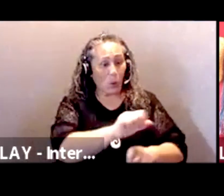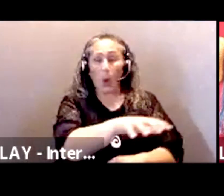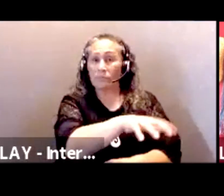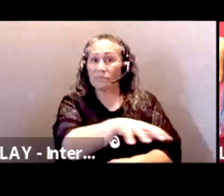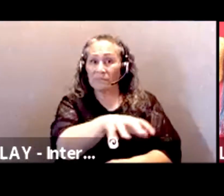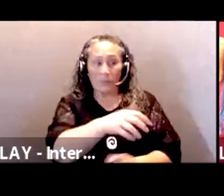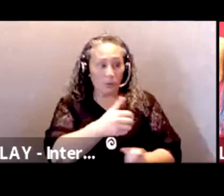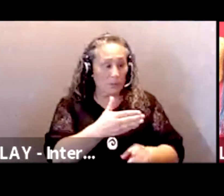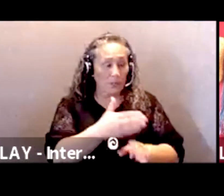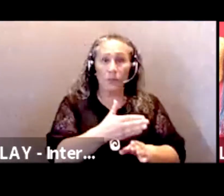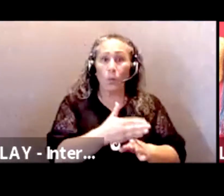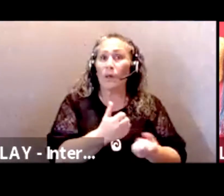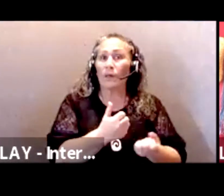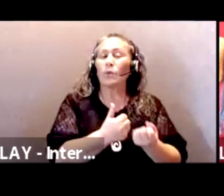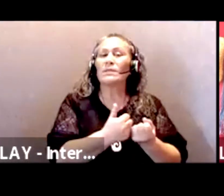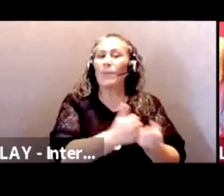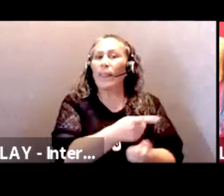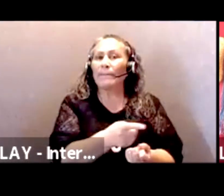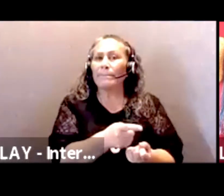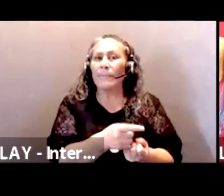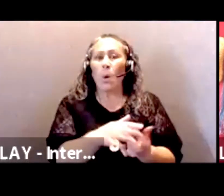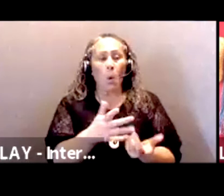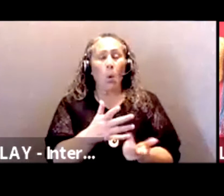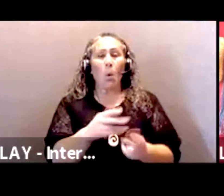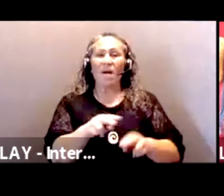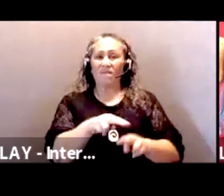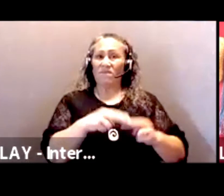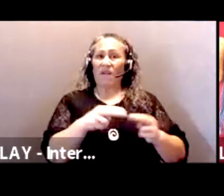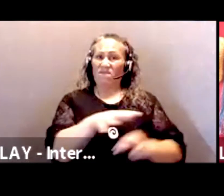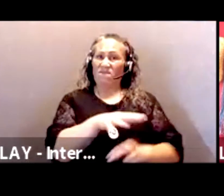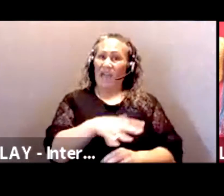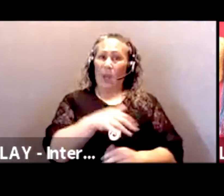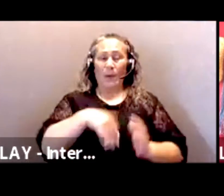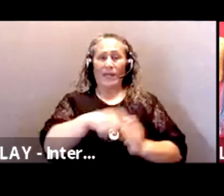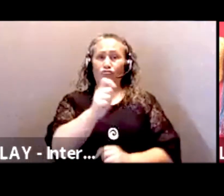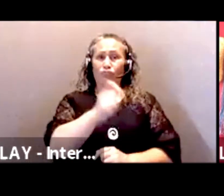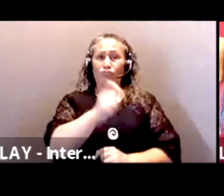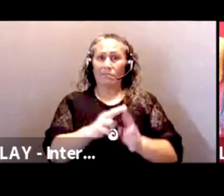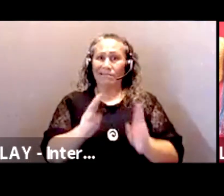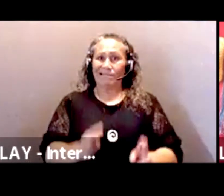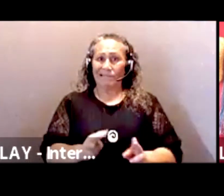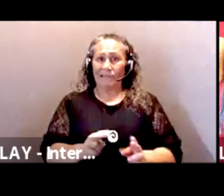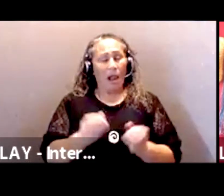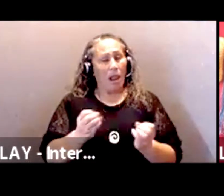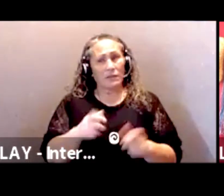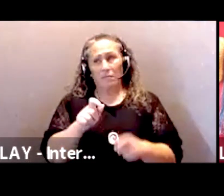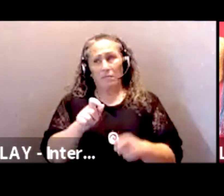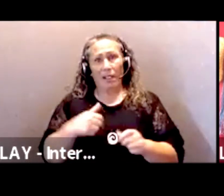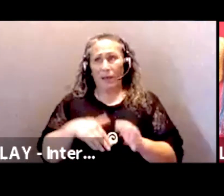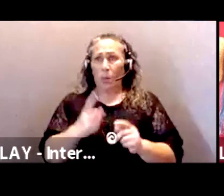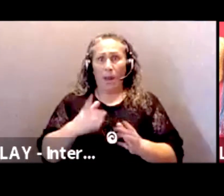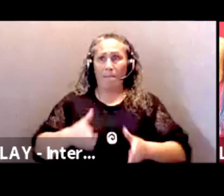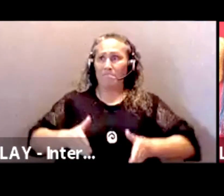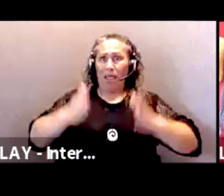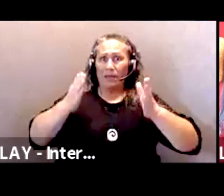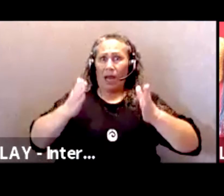working with whānau that are in transitional housing where, there's a lot of whānau in one building, all those things that make